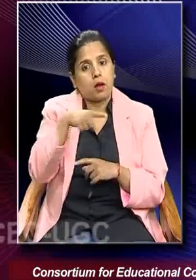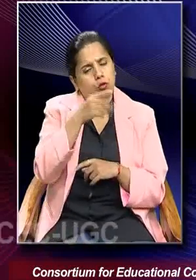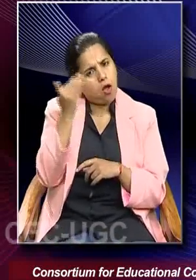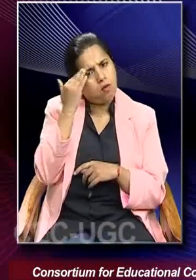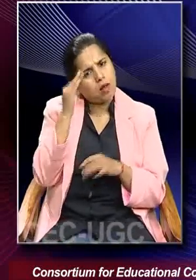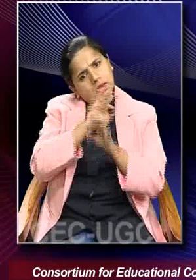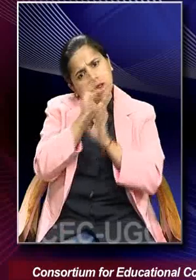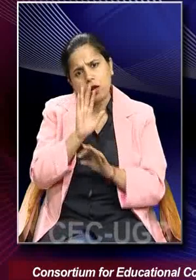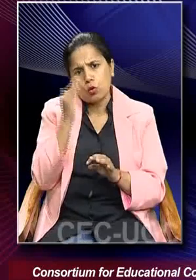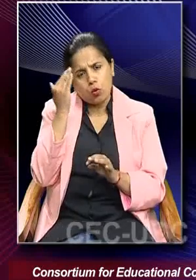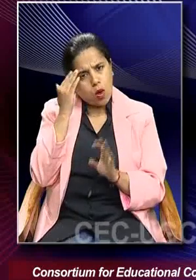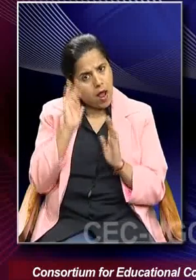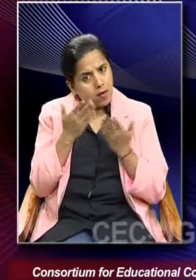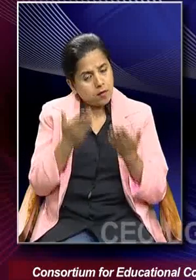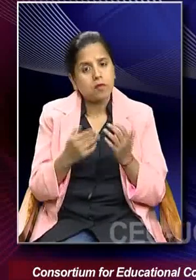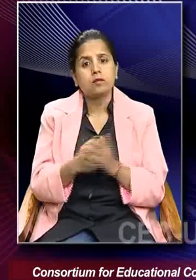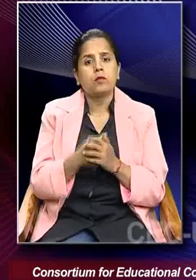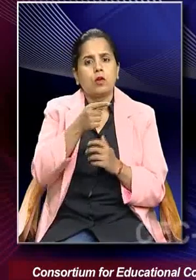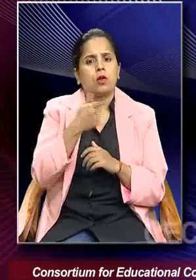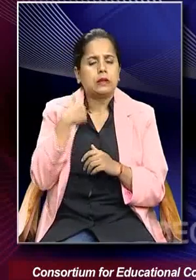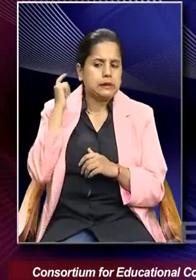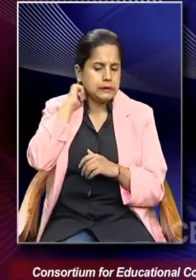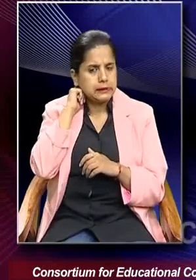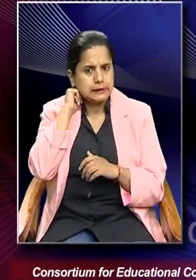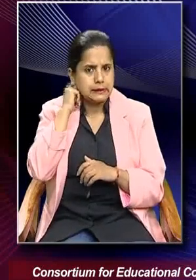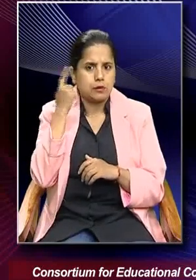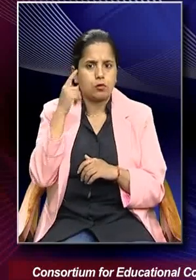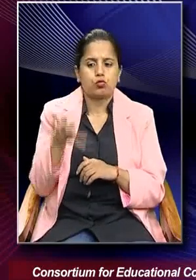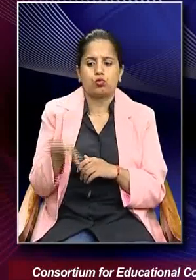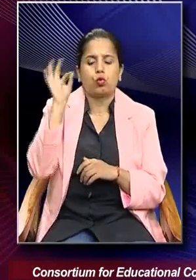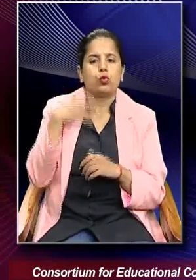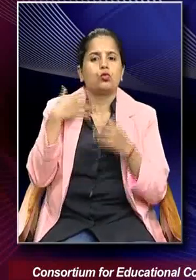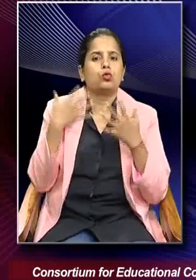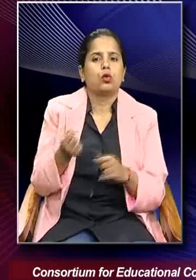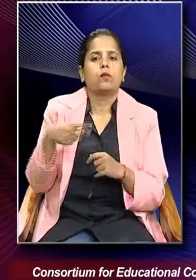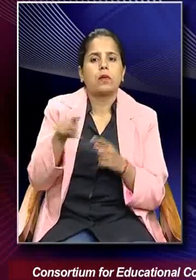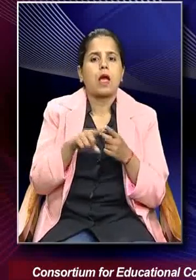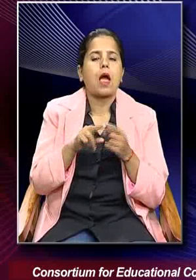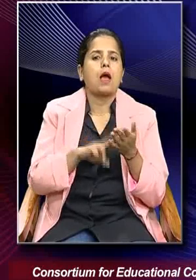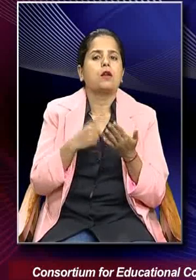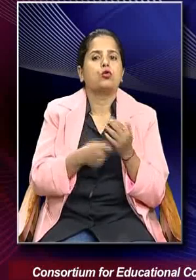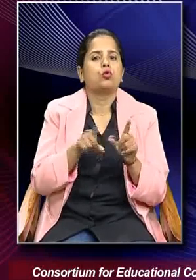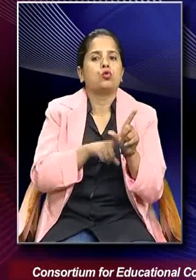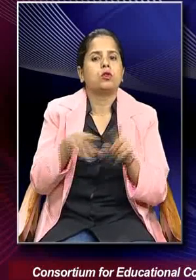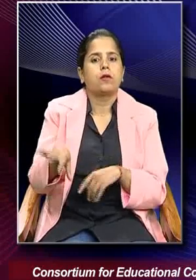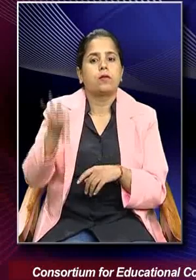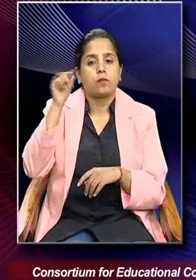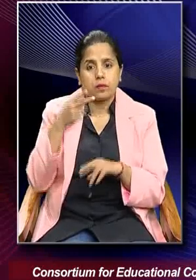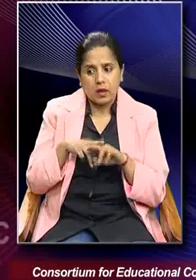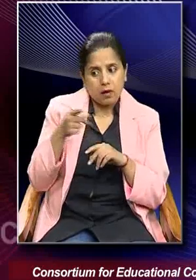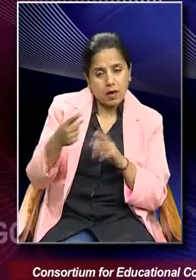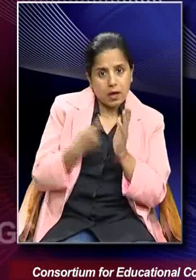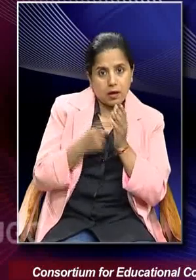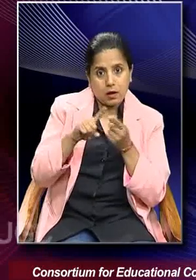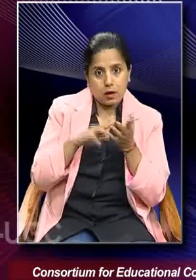aware and you are conscious about the choice of your energy resource. If it is renewable, it